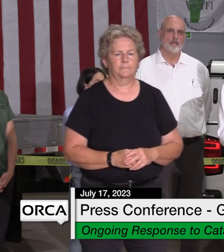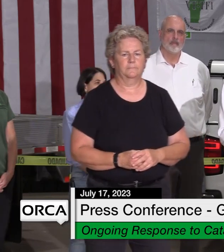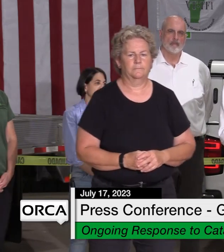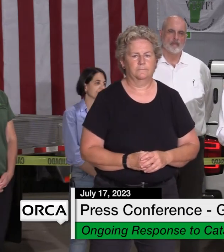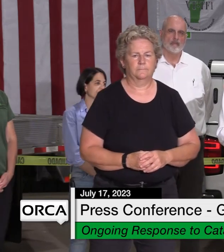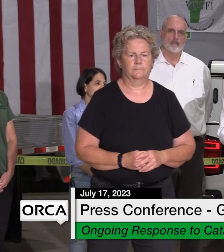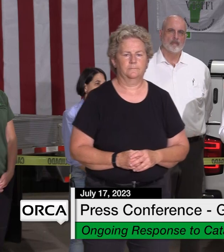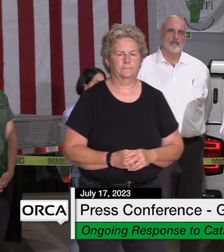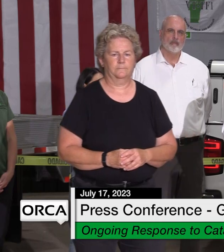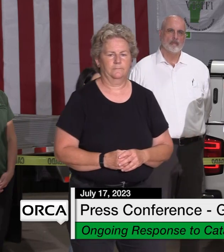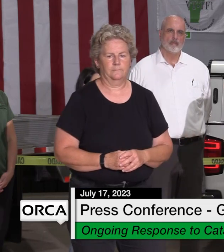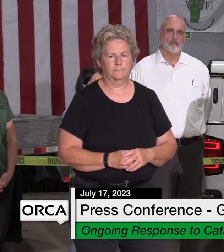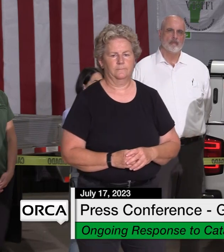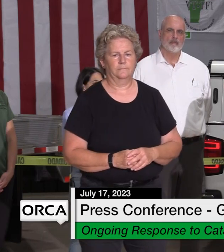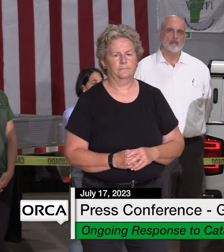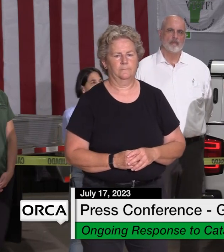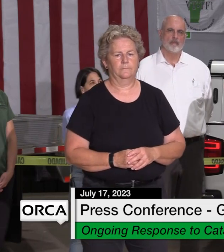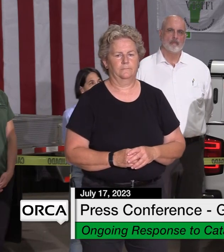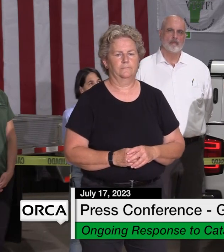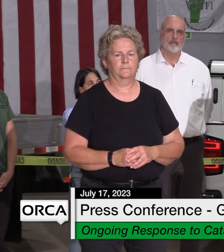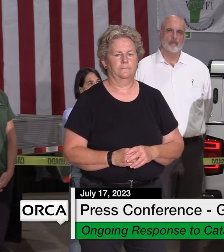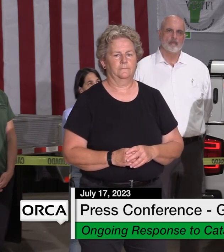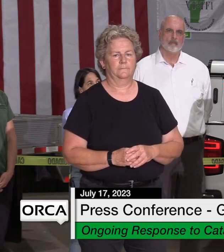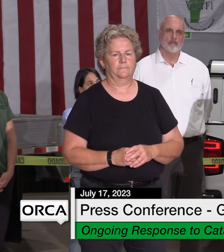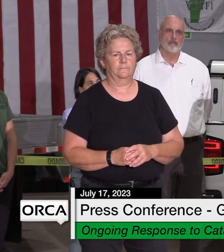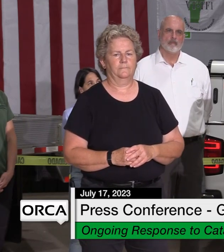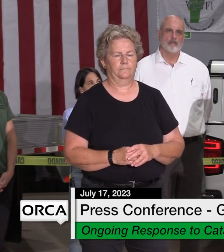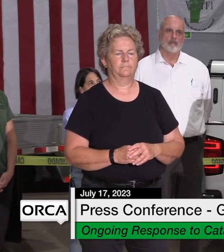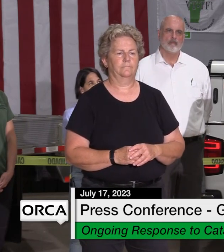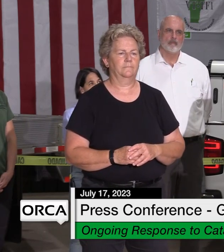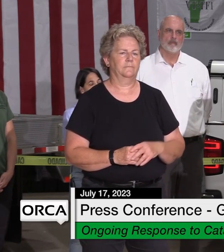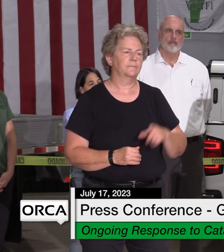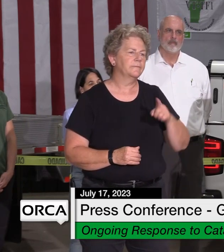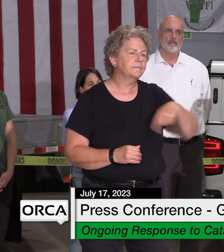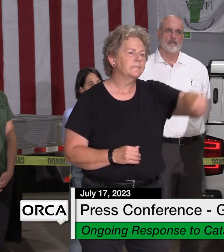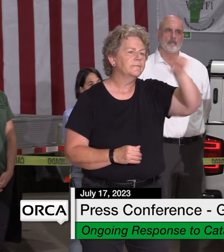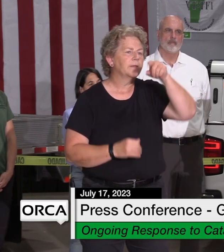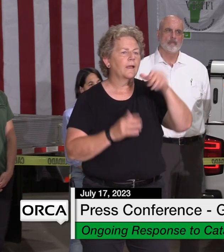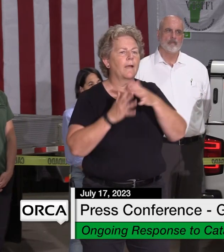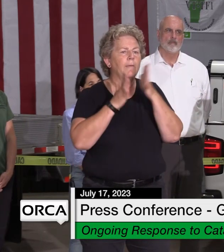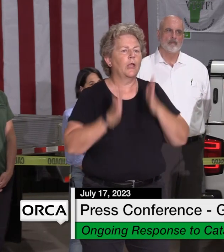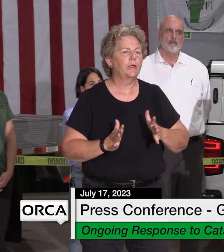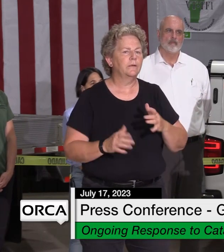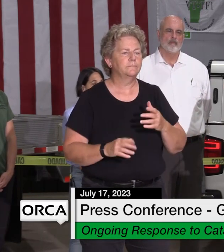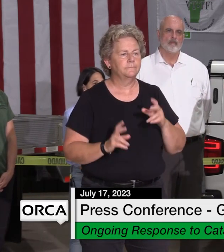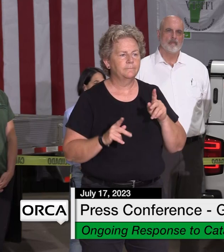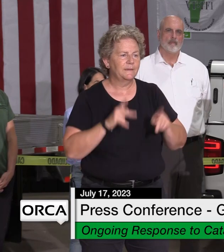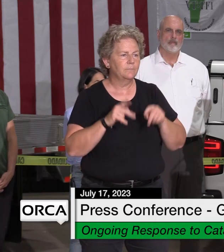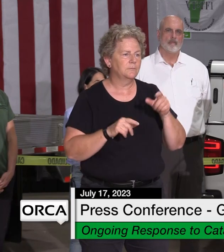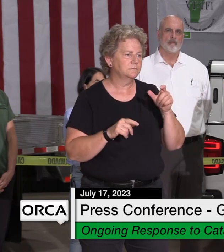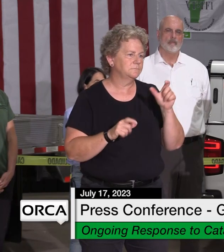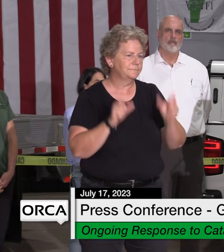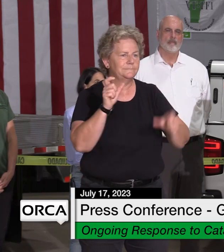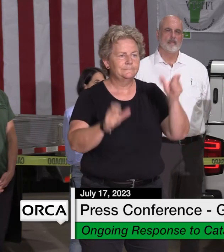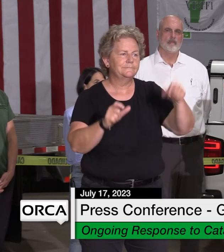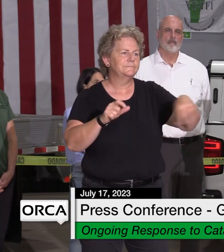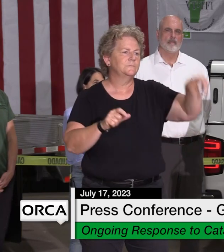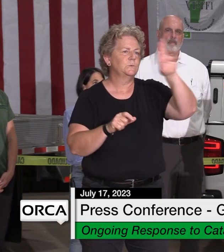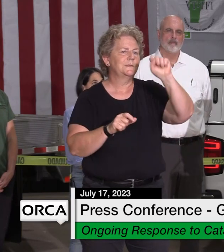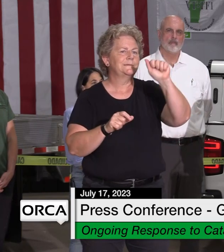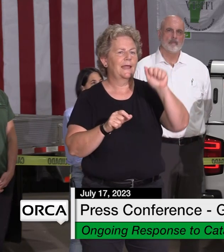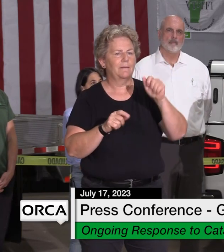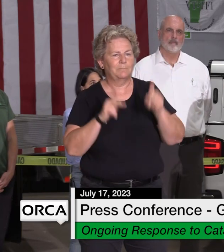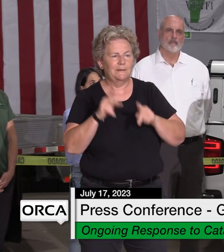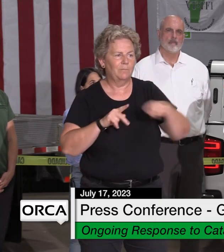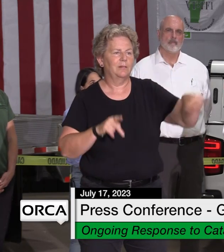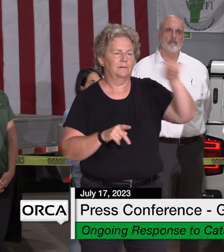of climate change with our own eyes and dealing with the consequences. So, as elected leaders, our most important duty has